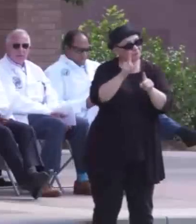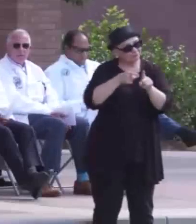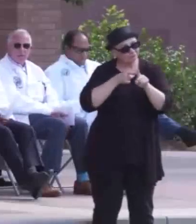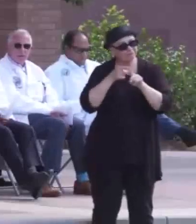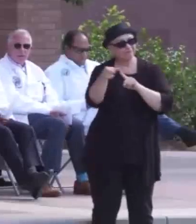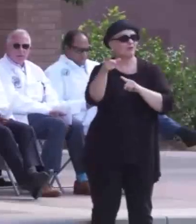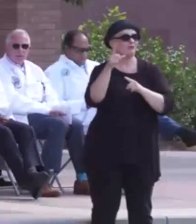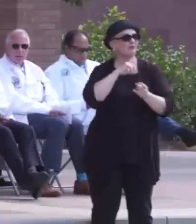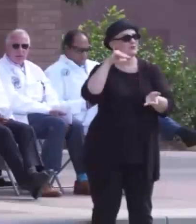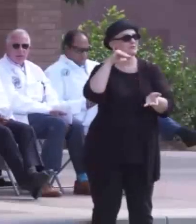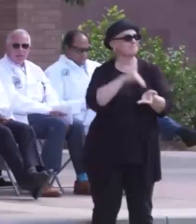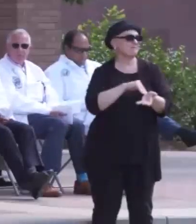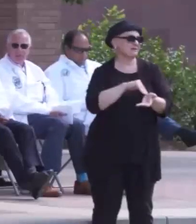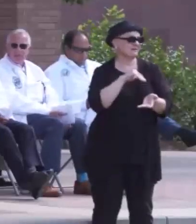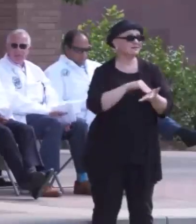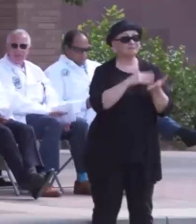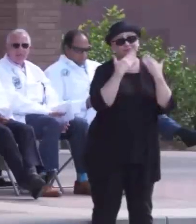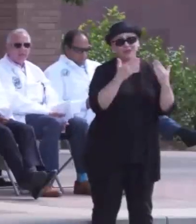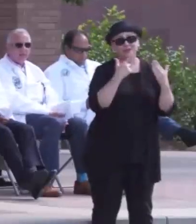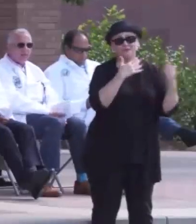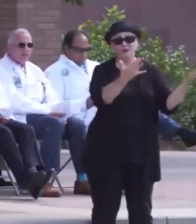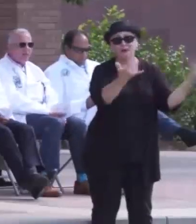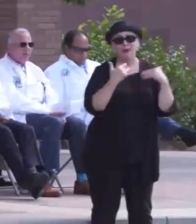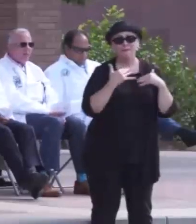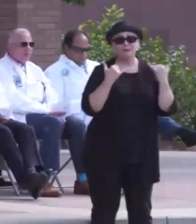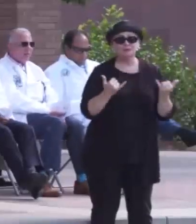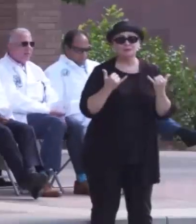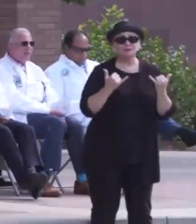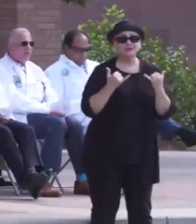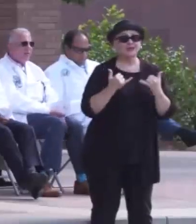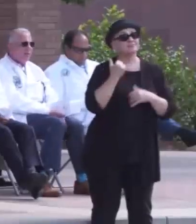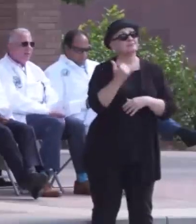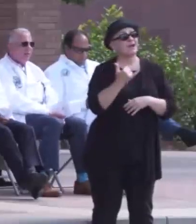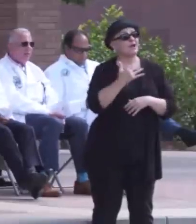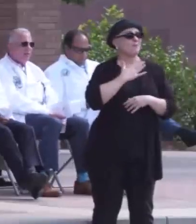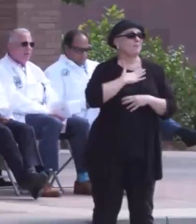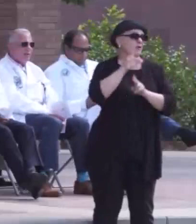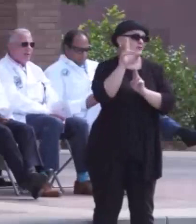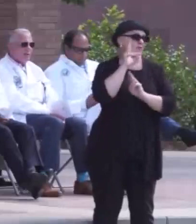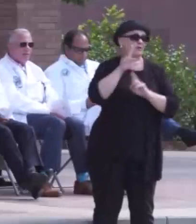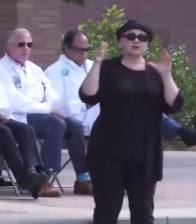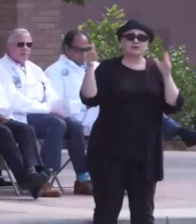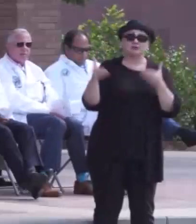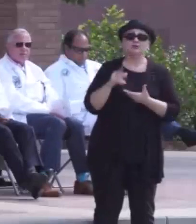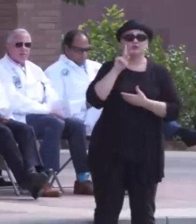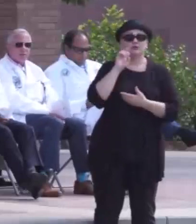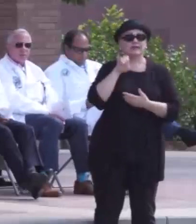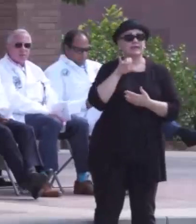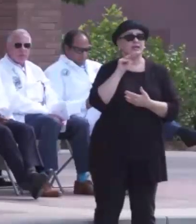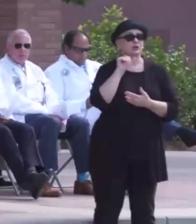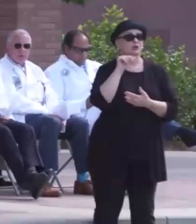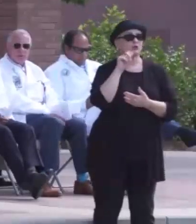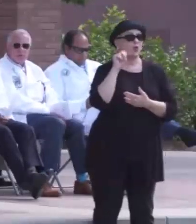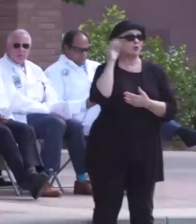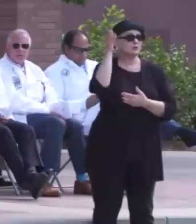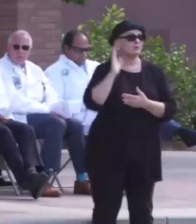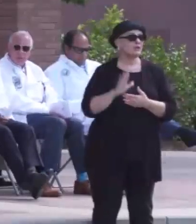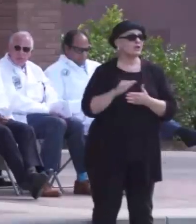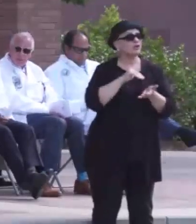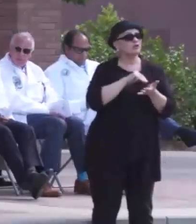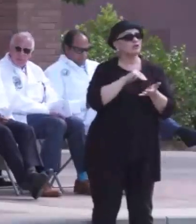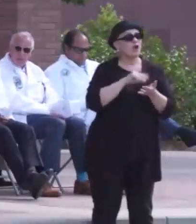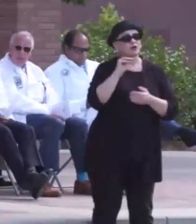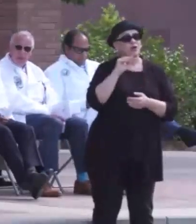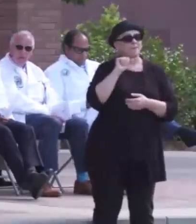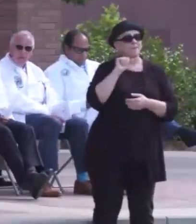But thanks very much for attending today. And now it's my privilege to introduce our keynote speaker, Dr. Matthew Wynia.